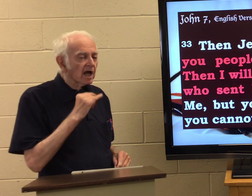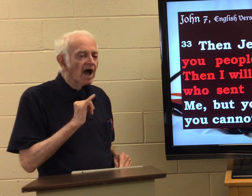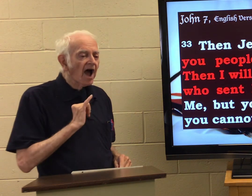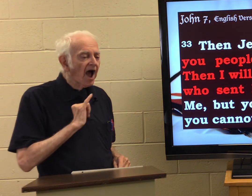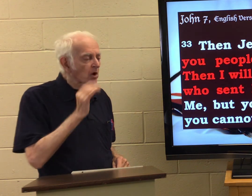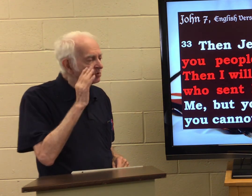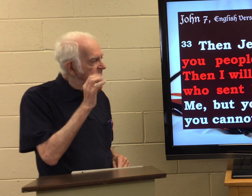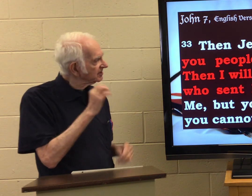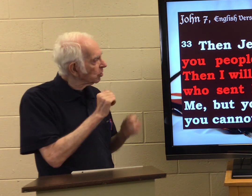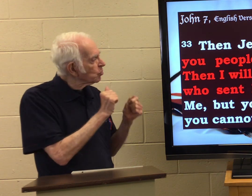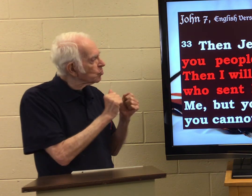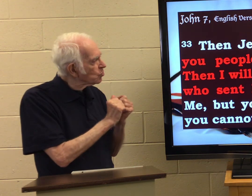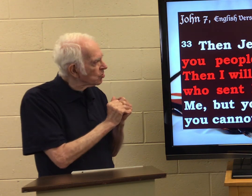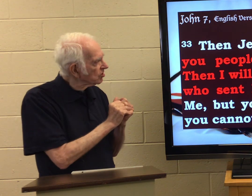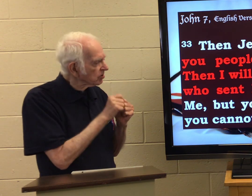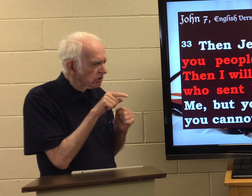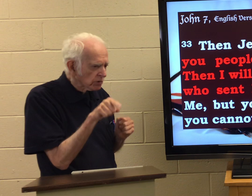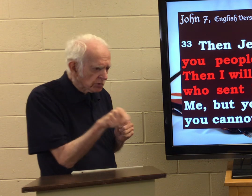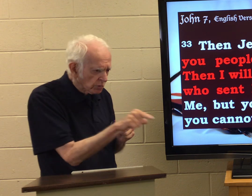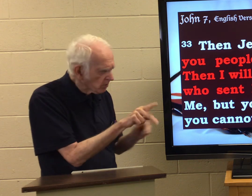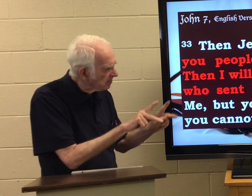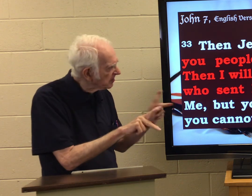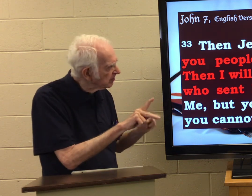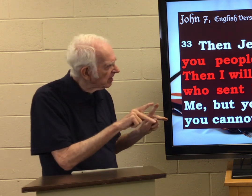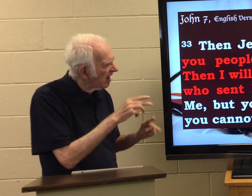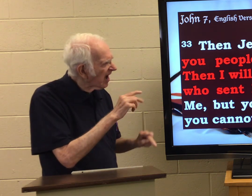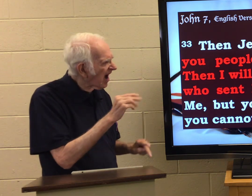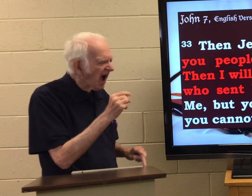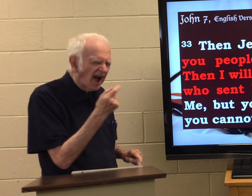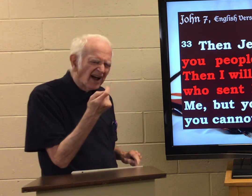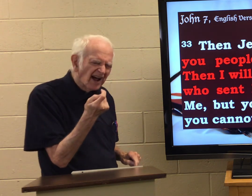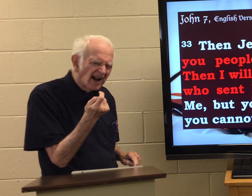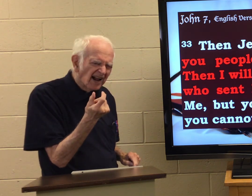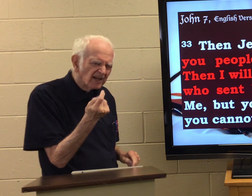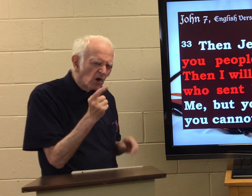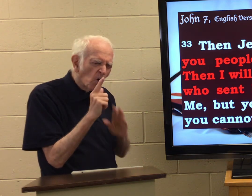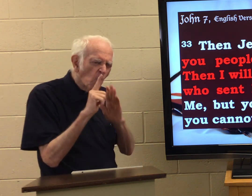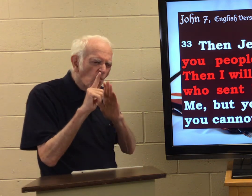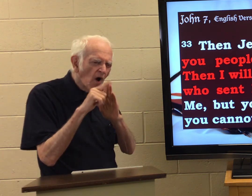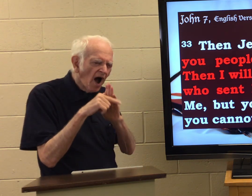Then Jesus said, "I will be with you people a little while longer.